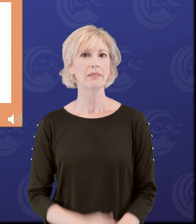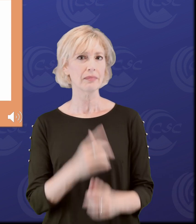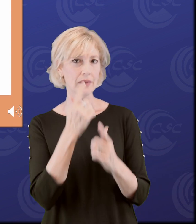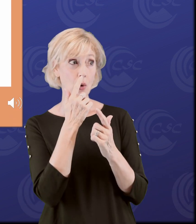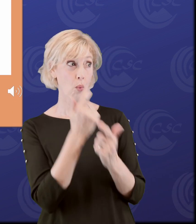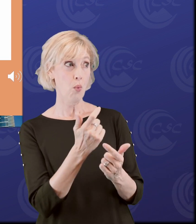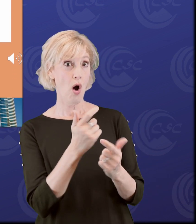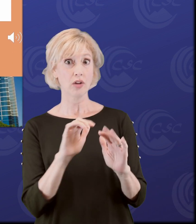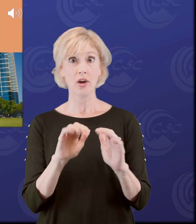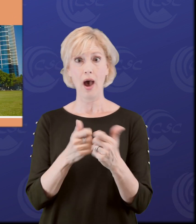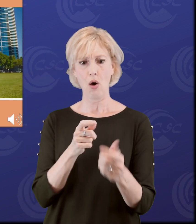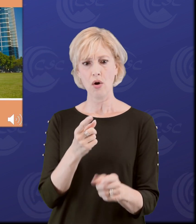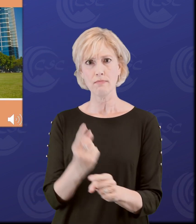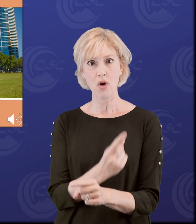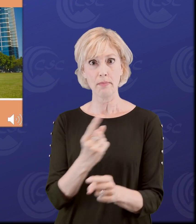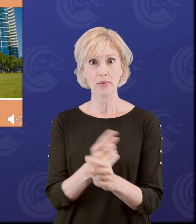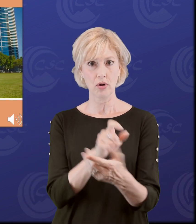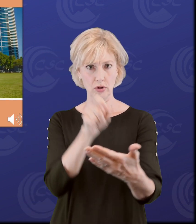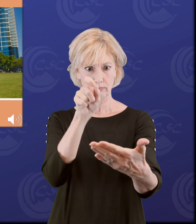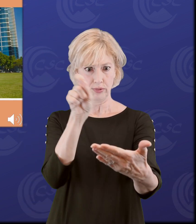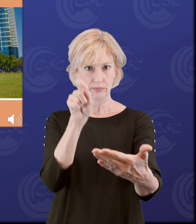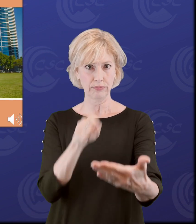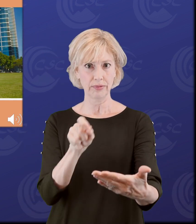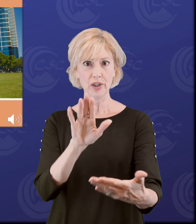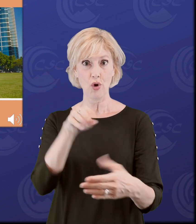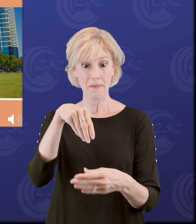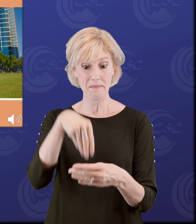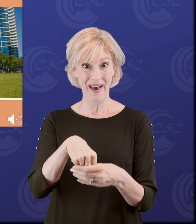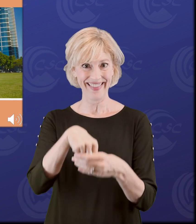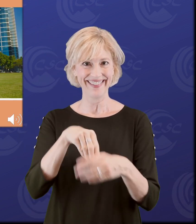Let's watch how to properly mark your primary election ballot.